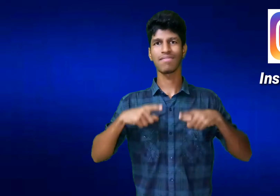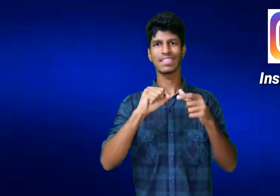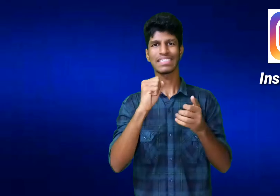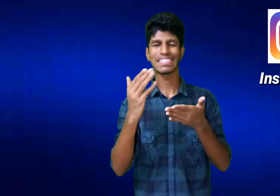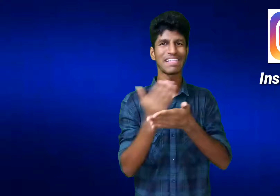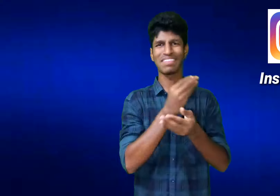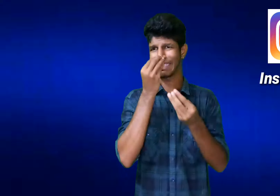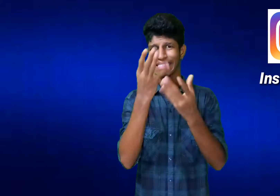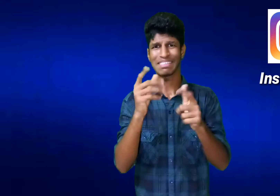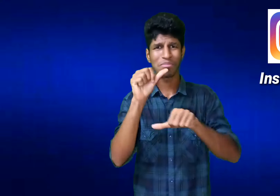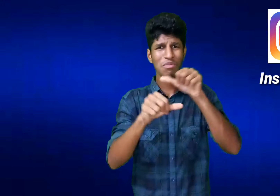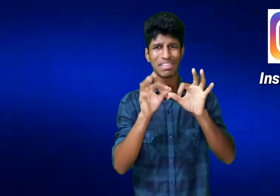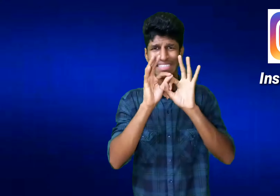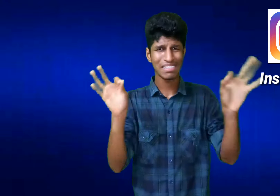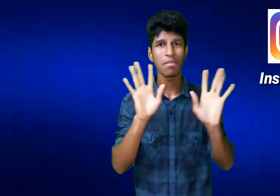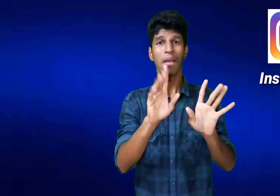until i looked